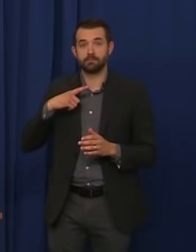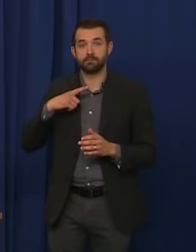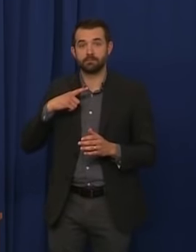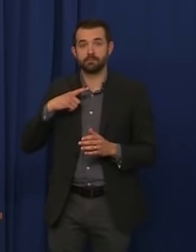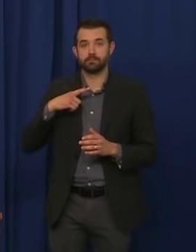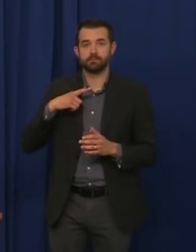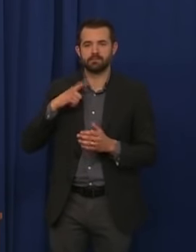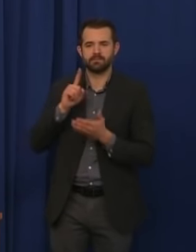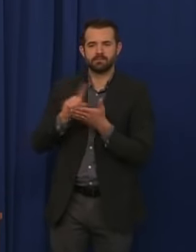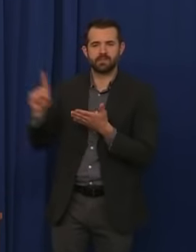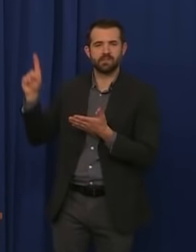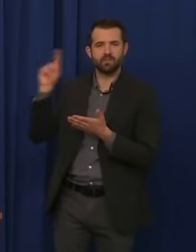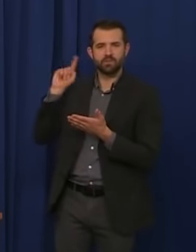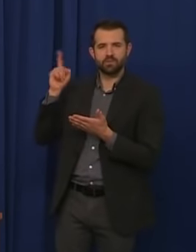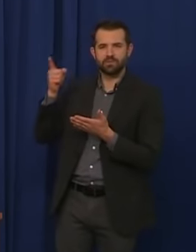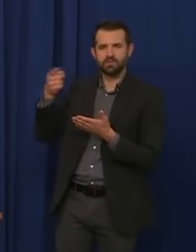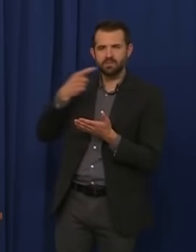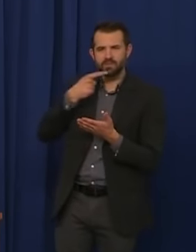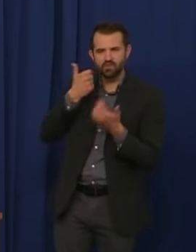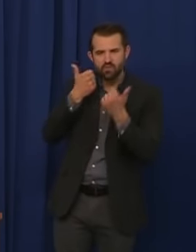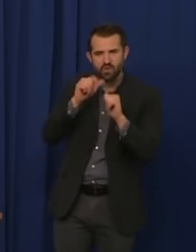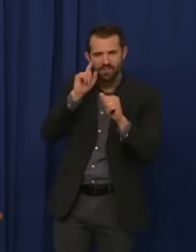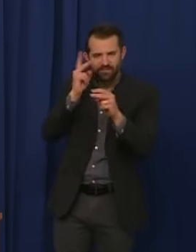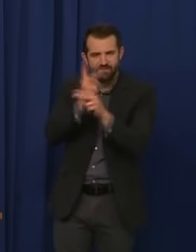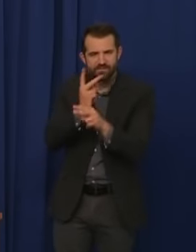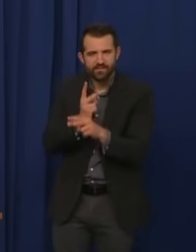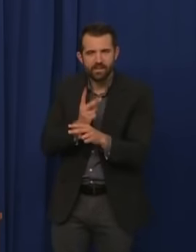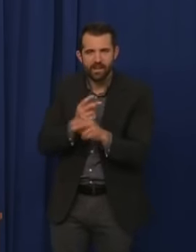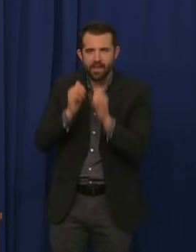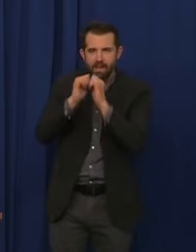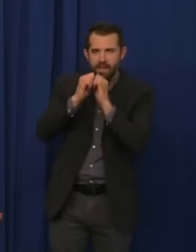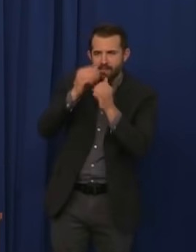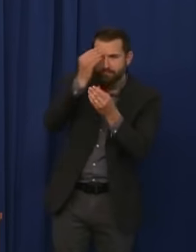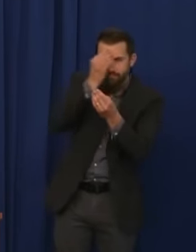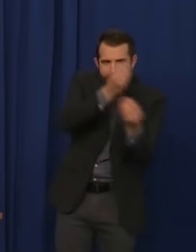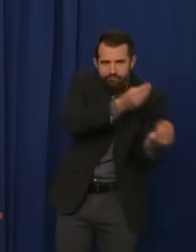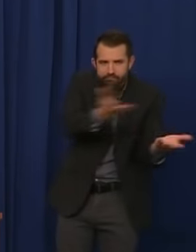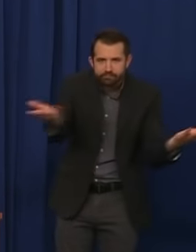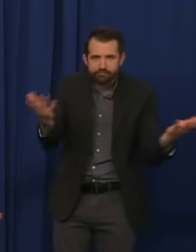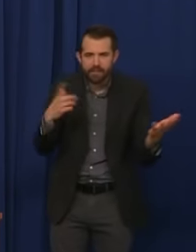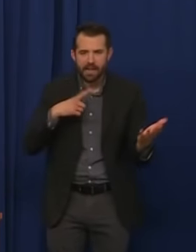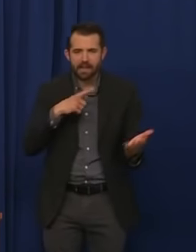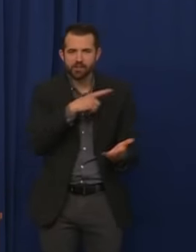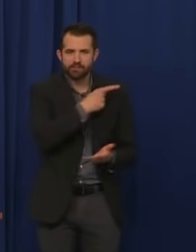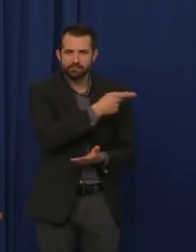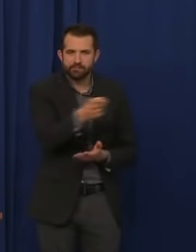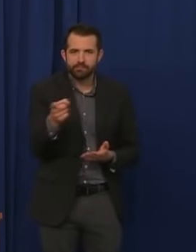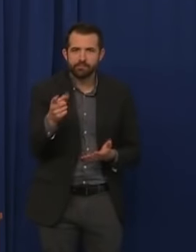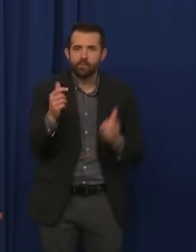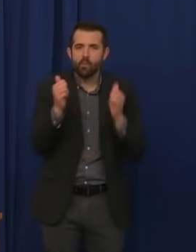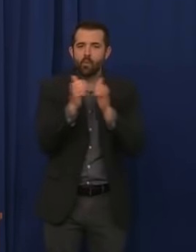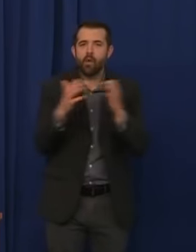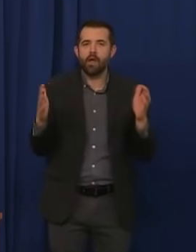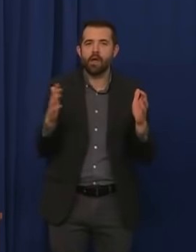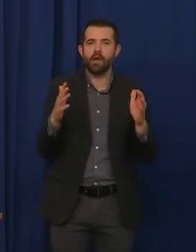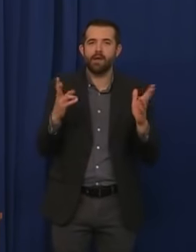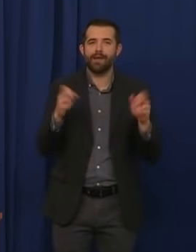that you were working on a way to keep the legislature informed without violating open meeting laws. Have you figured out a way to do that